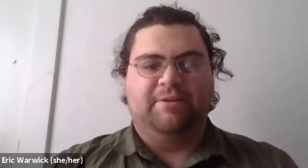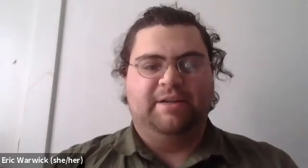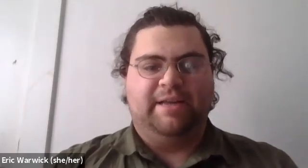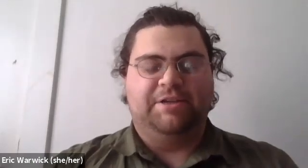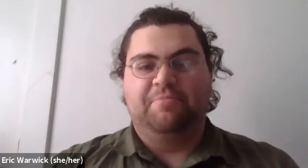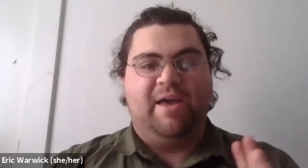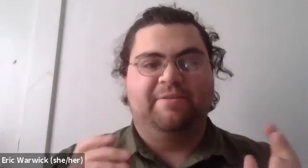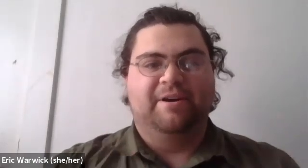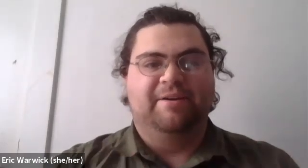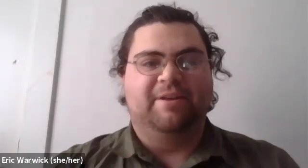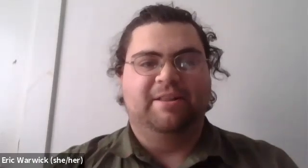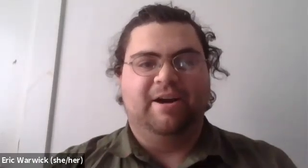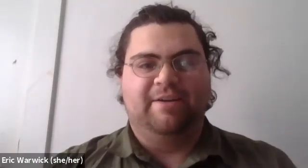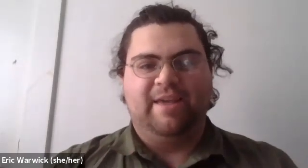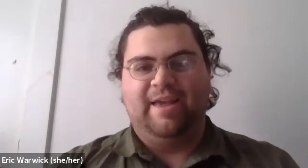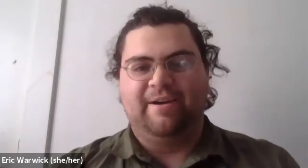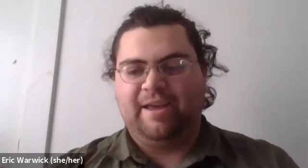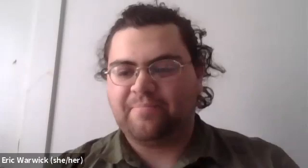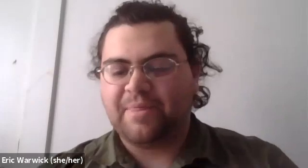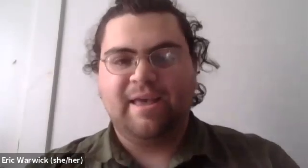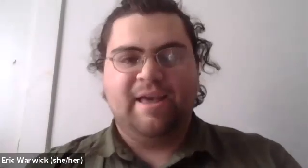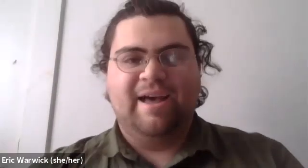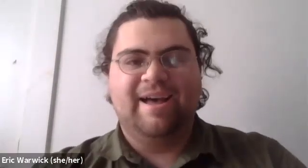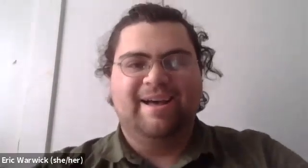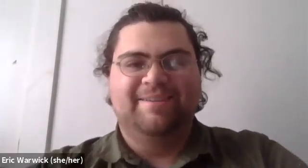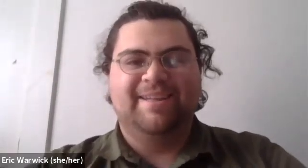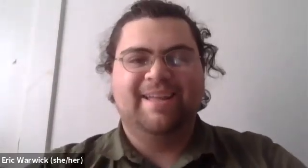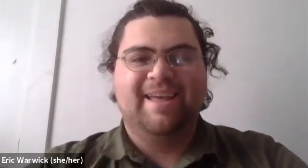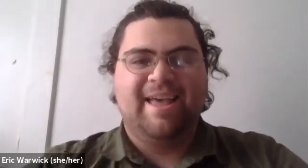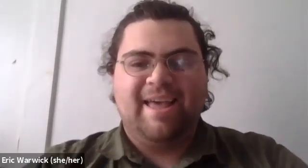disability rights organization you may have heard of called the ARC of King County.